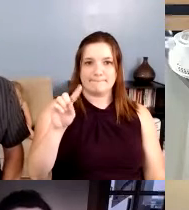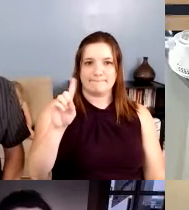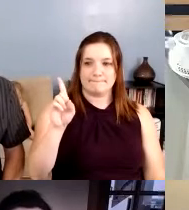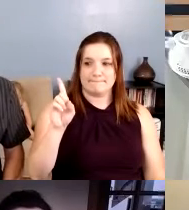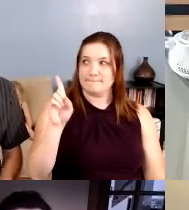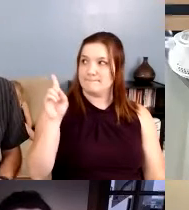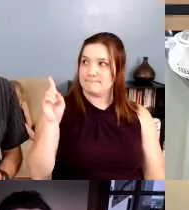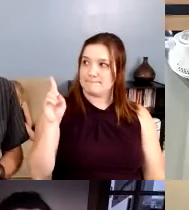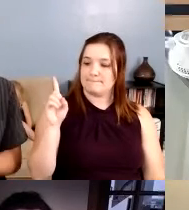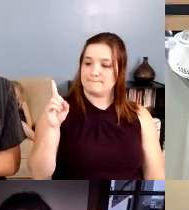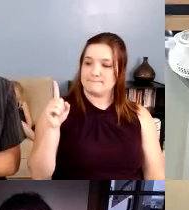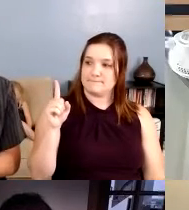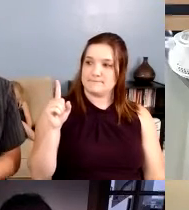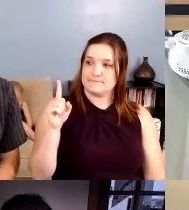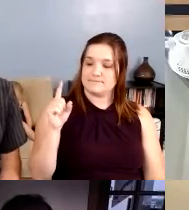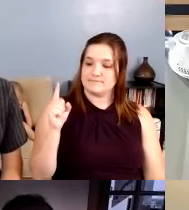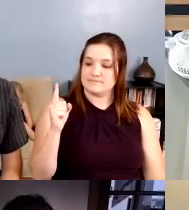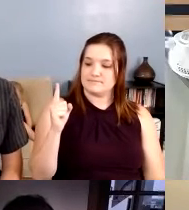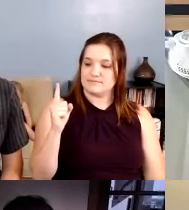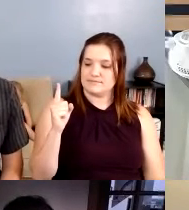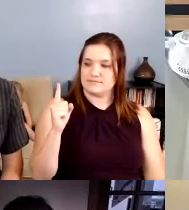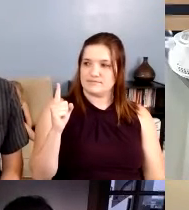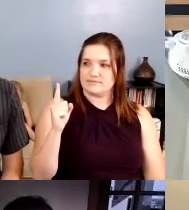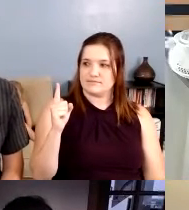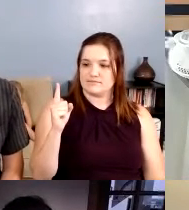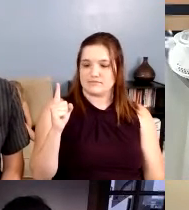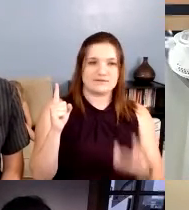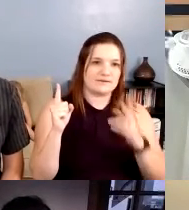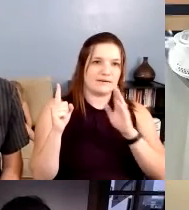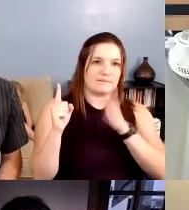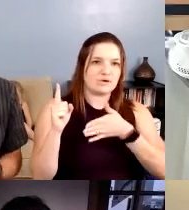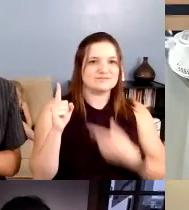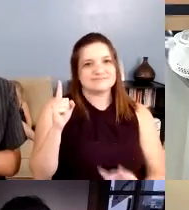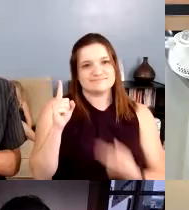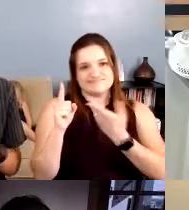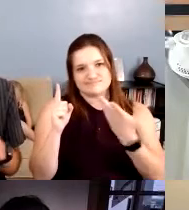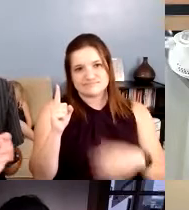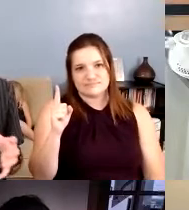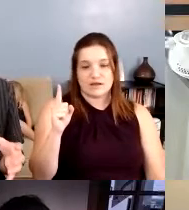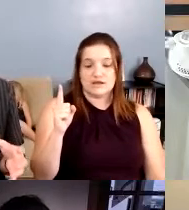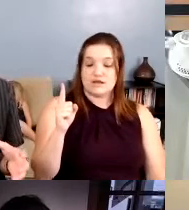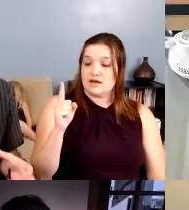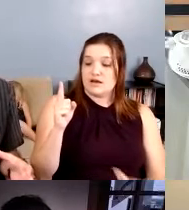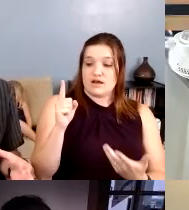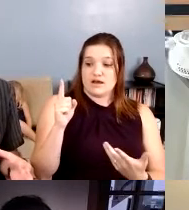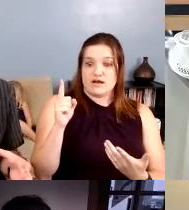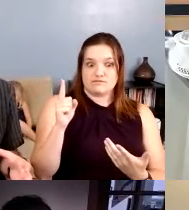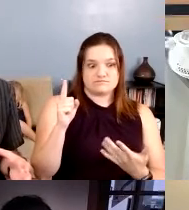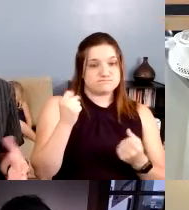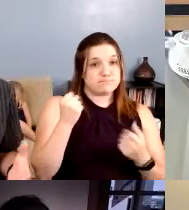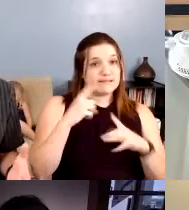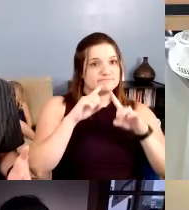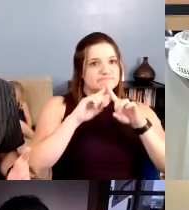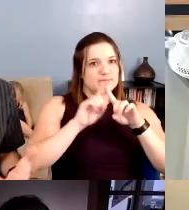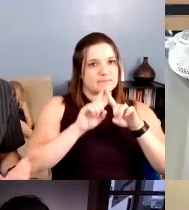But yeah, typically it's representative of a person. And again, like we could go into all of the different things